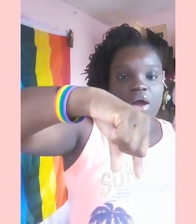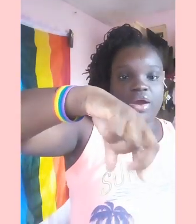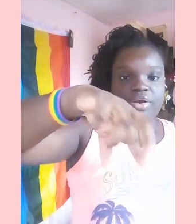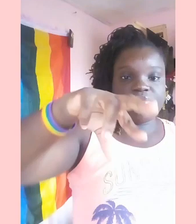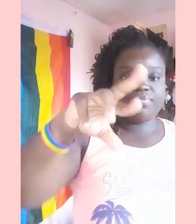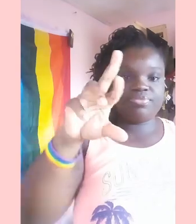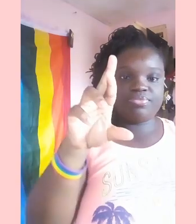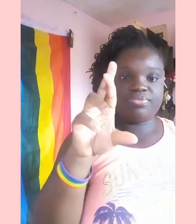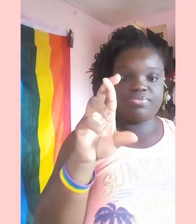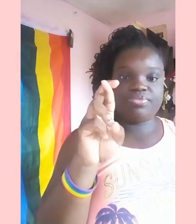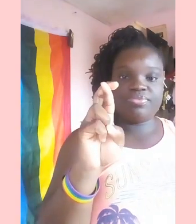R,